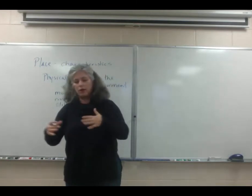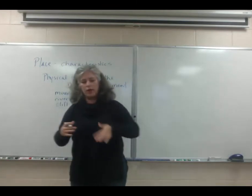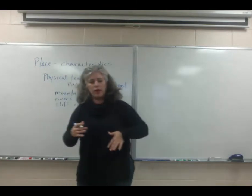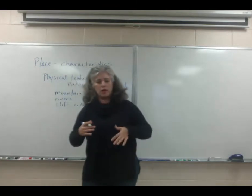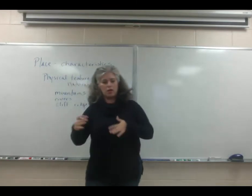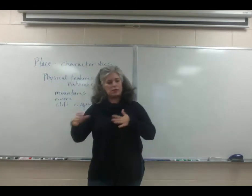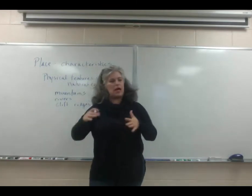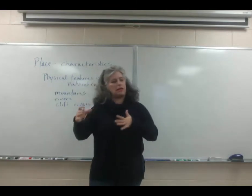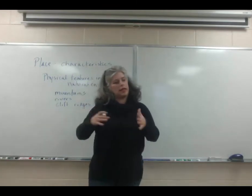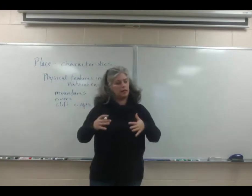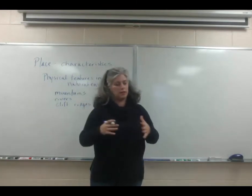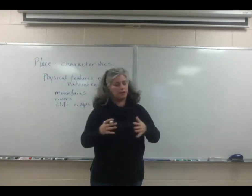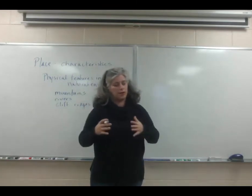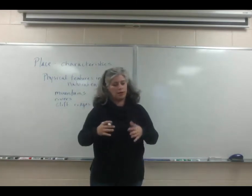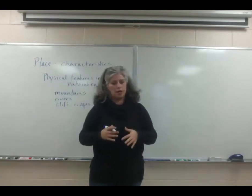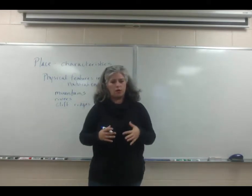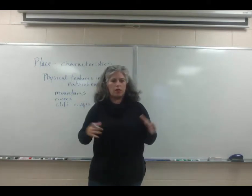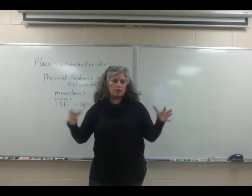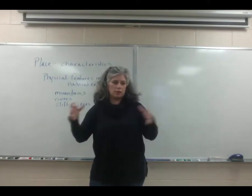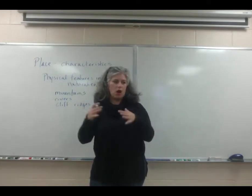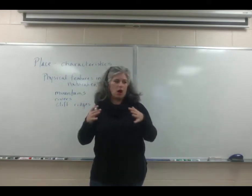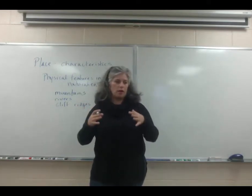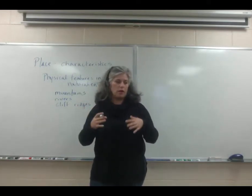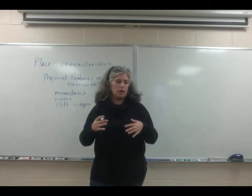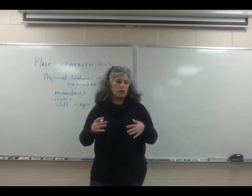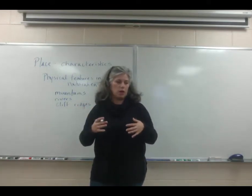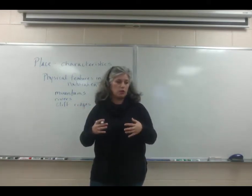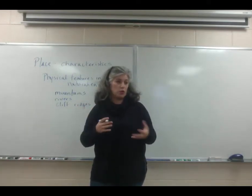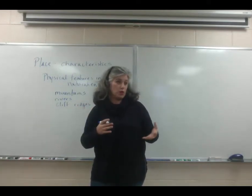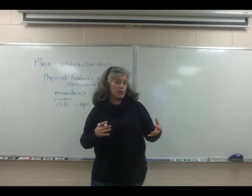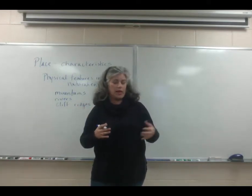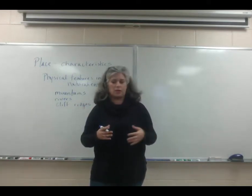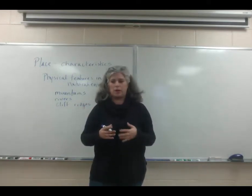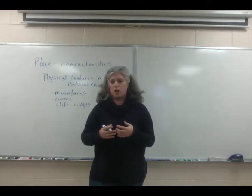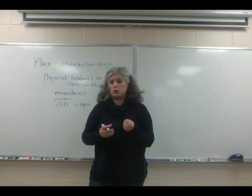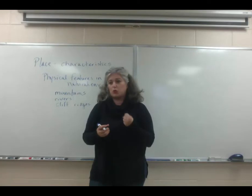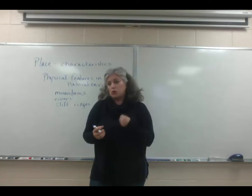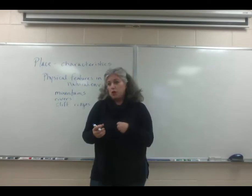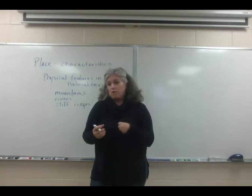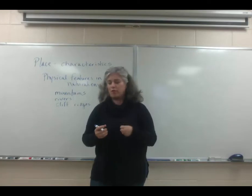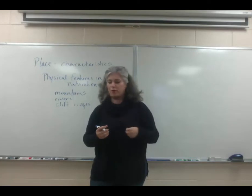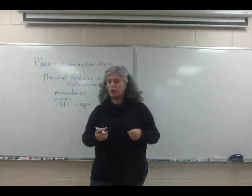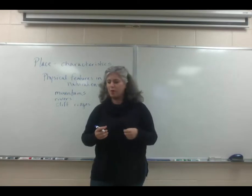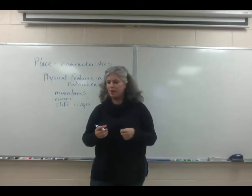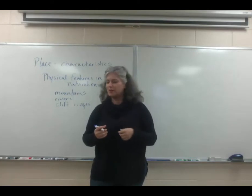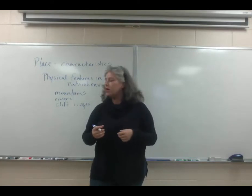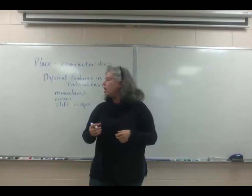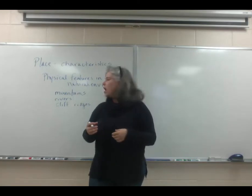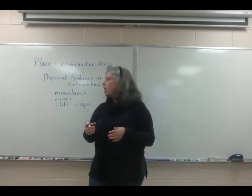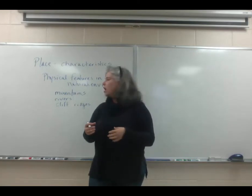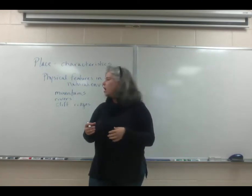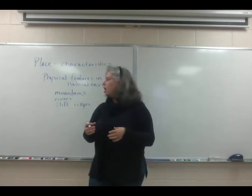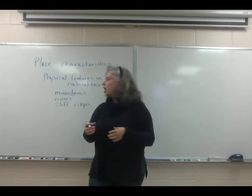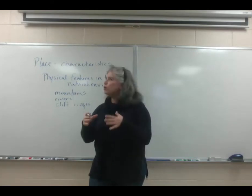and hospitality kind of stuff because I know that this is on the those degree plans, but I also just love those topics. When you look